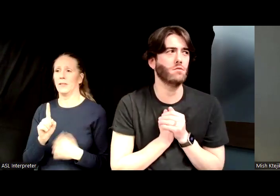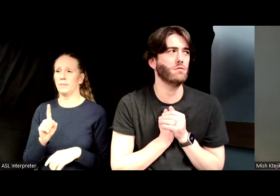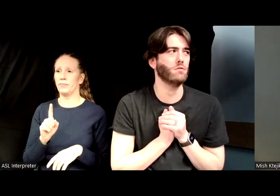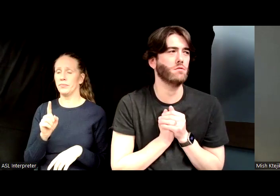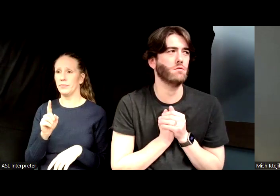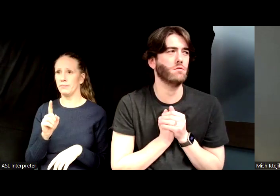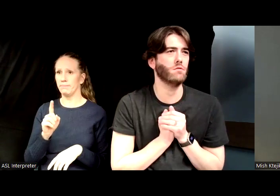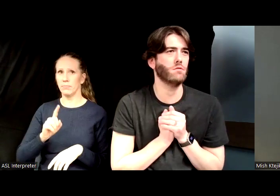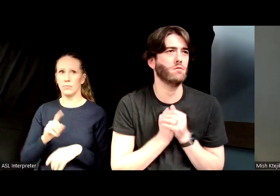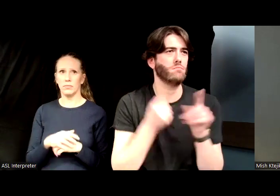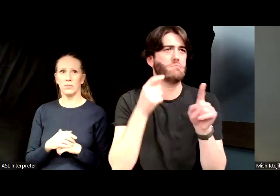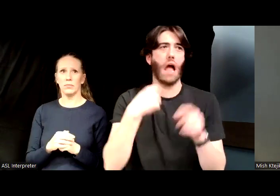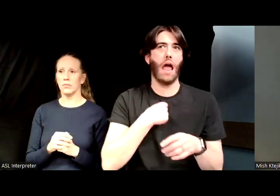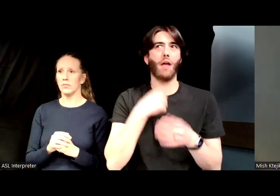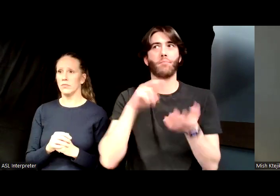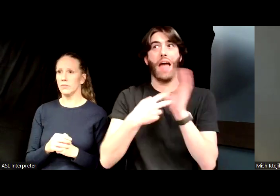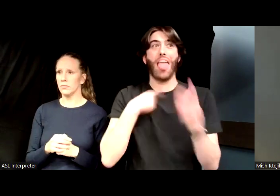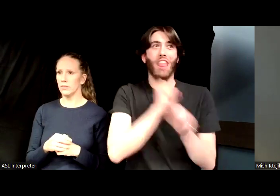I disagree with this.